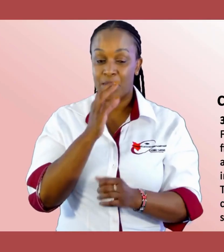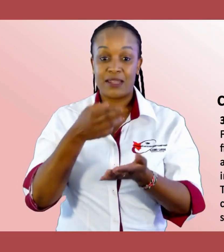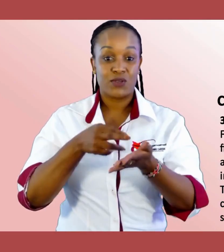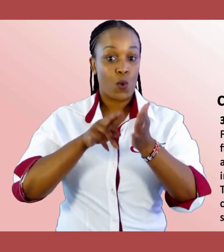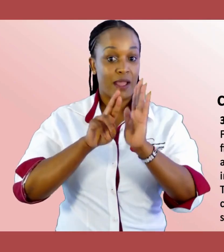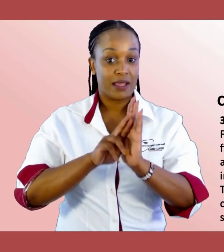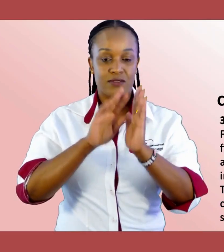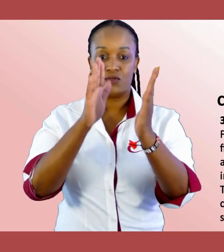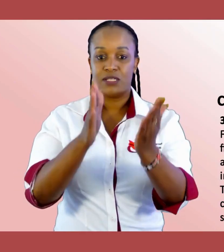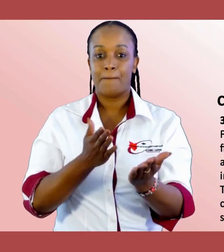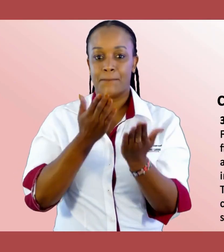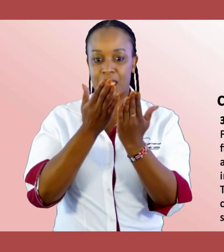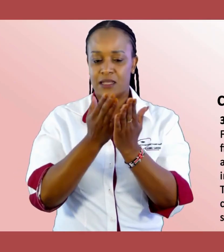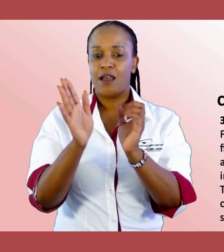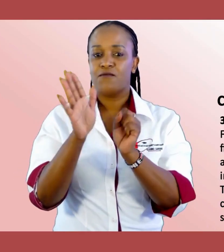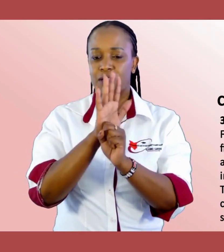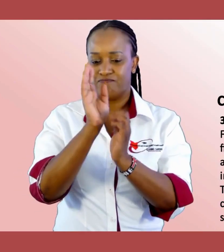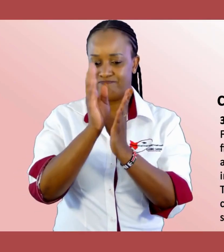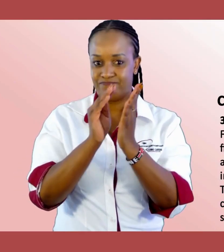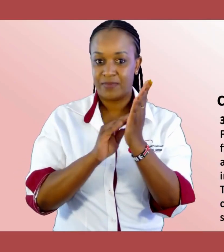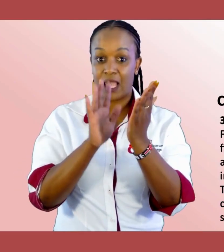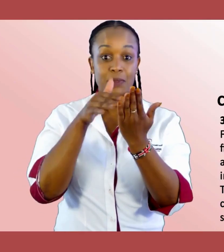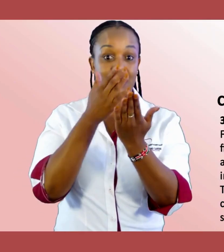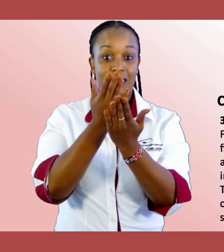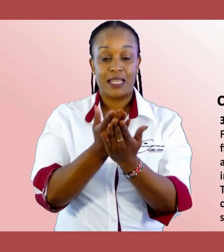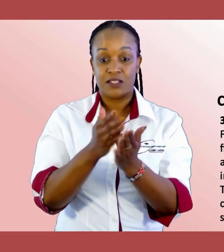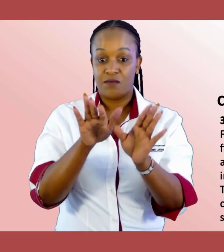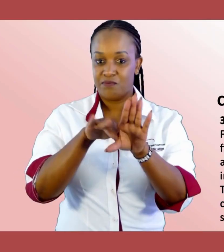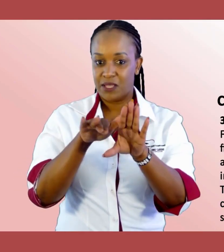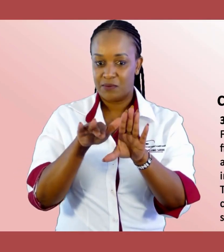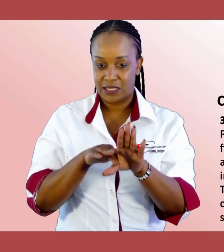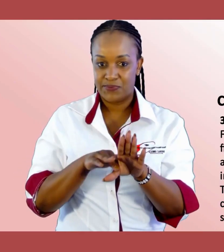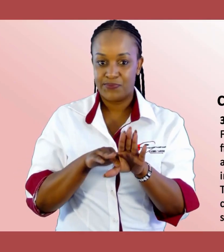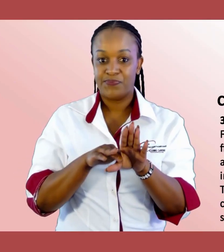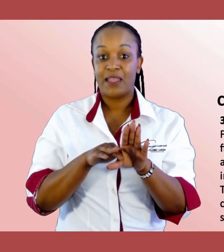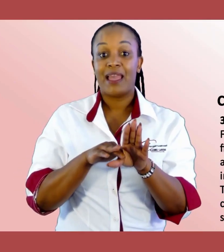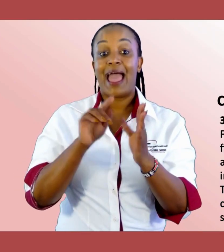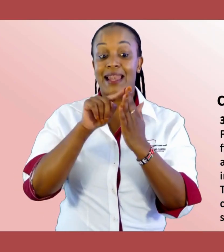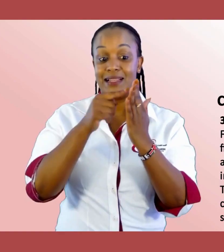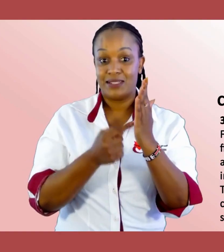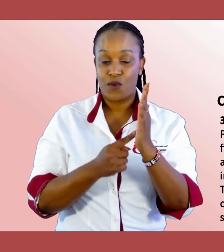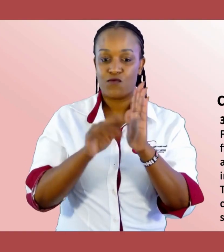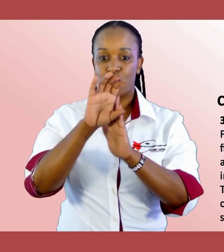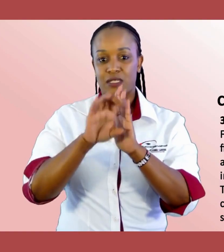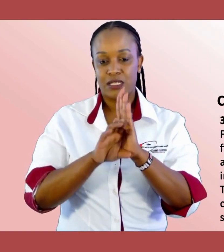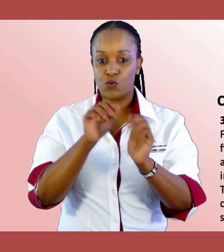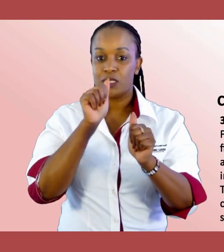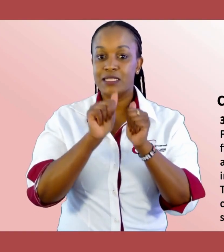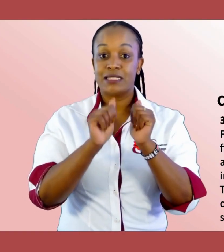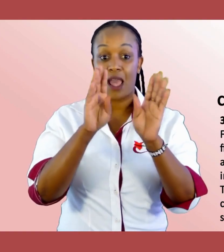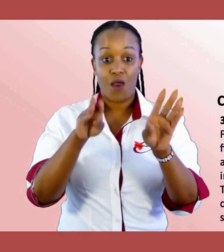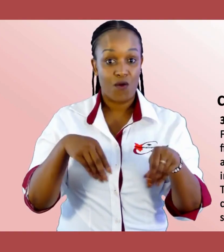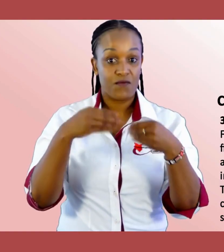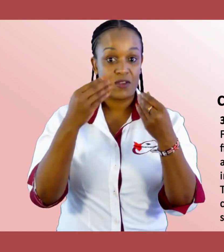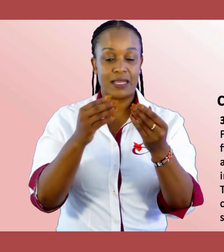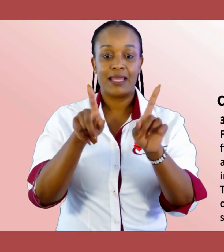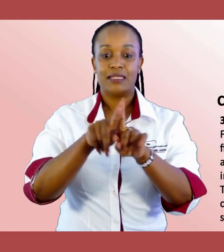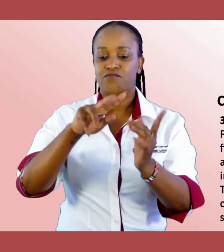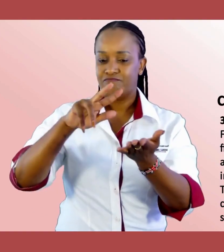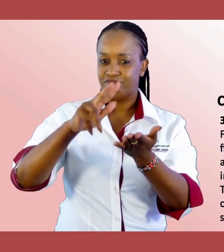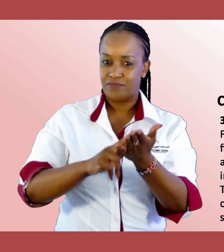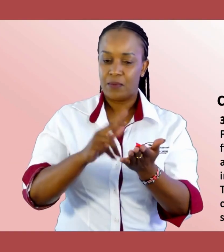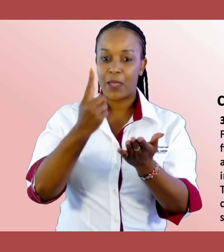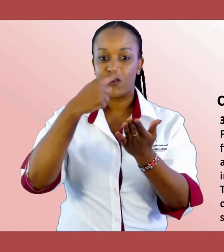is required to submit a duly filled application for membership, a list of courses offered as approved